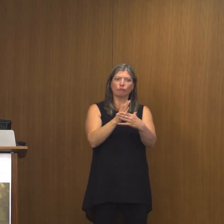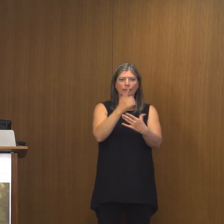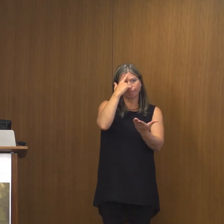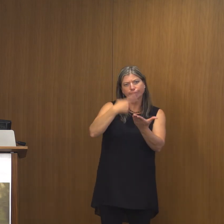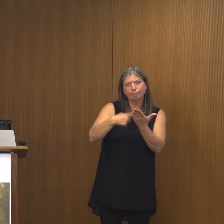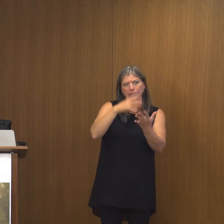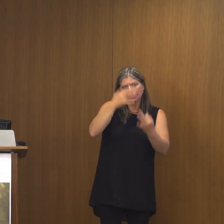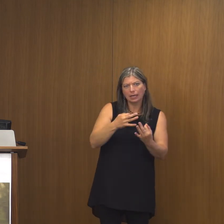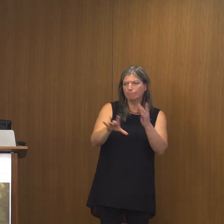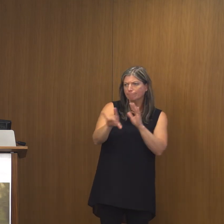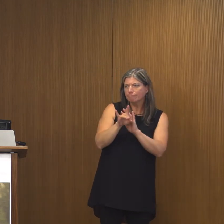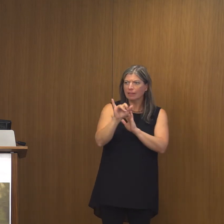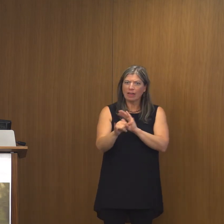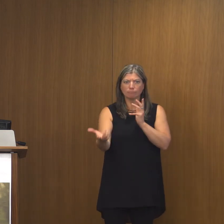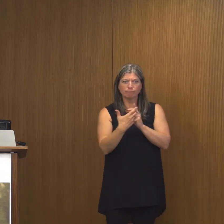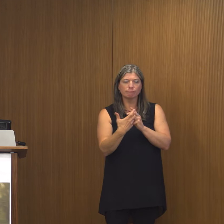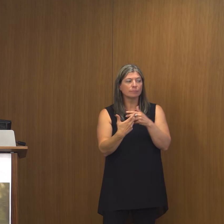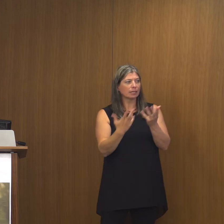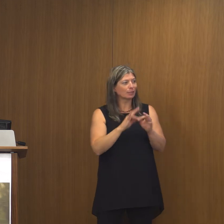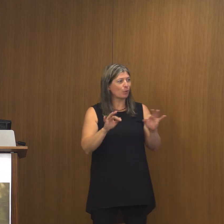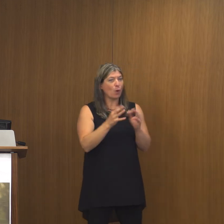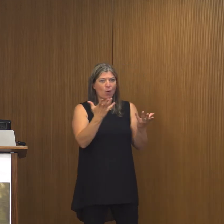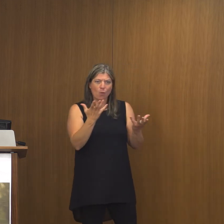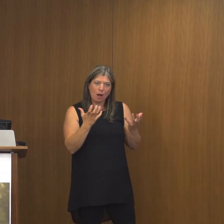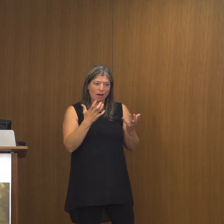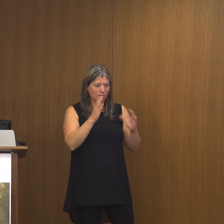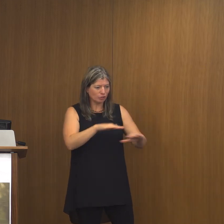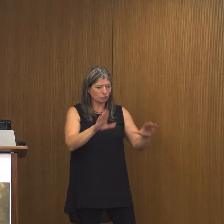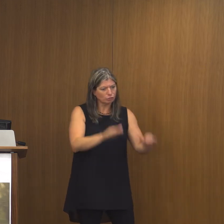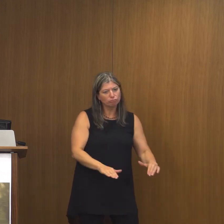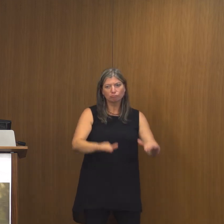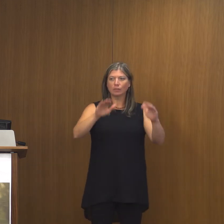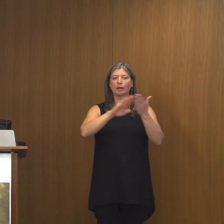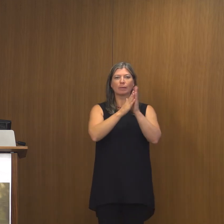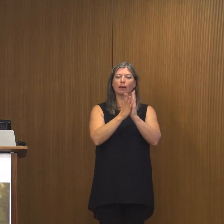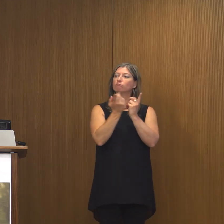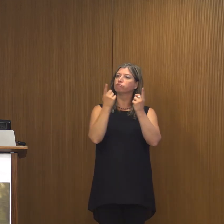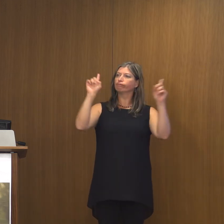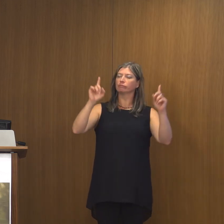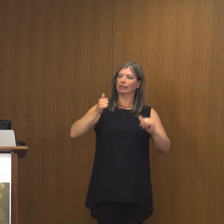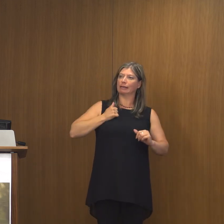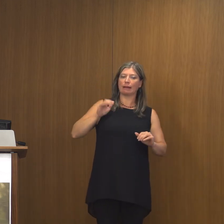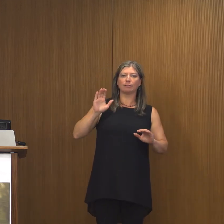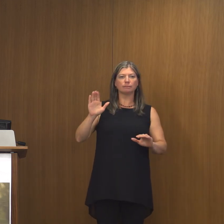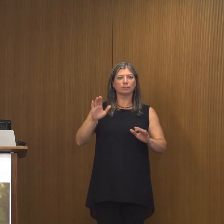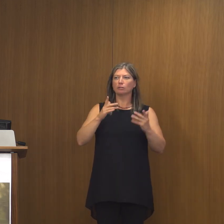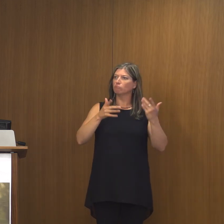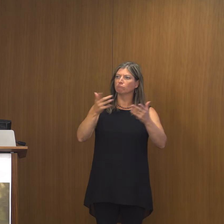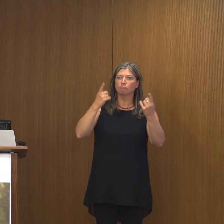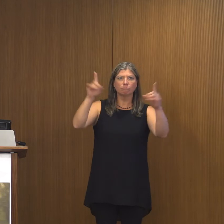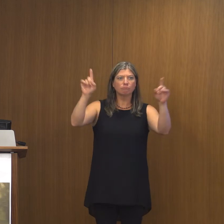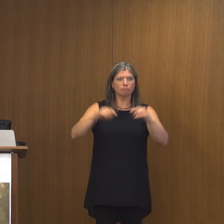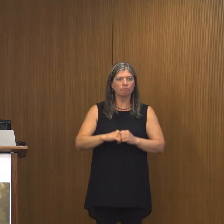as an issue for children, but it is important because we do want kids to grow and to be productive citizens as well. And financial assistance